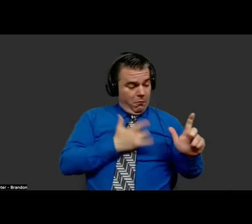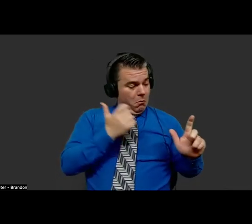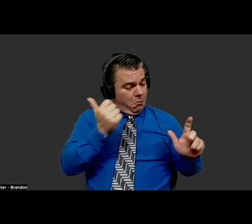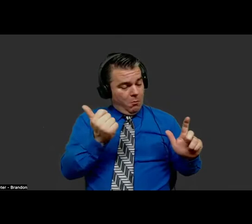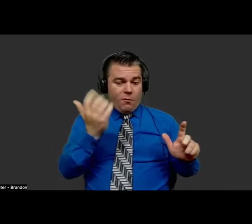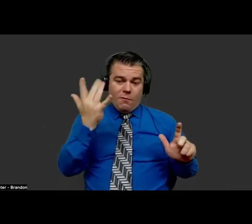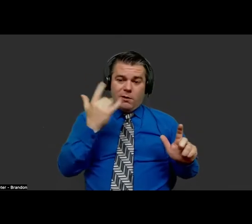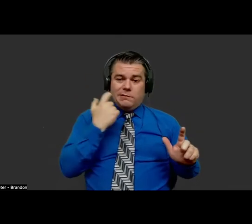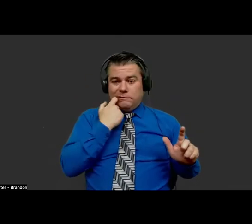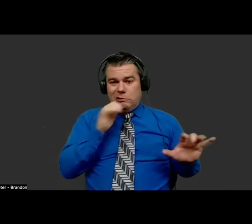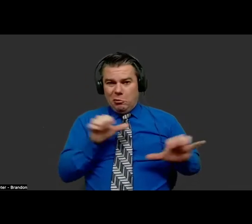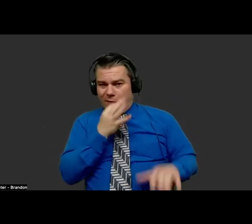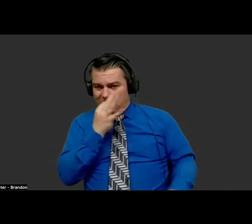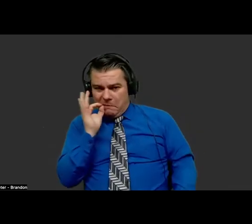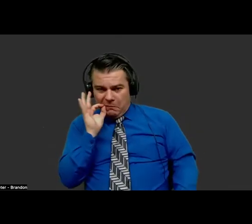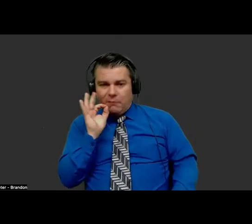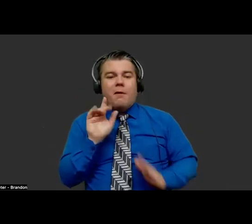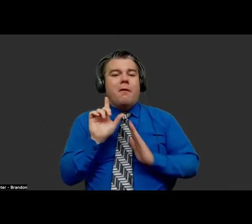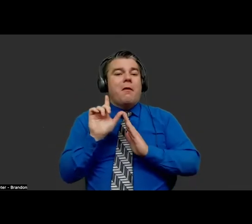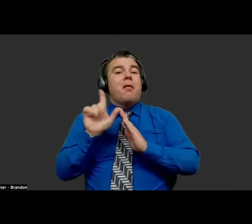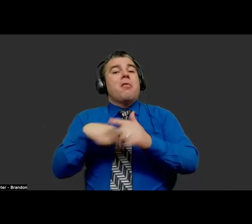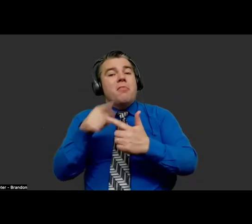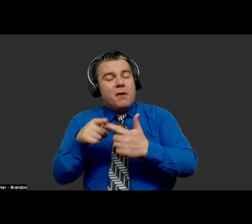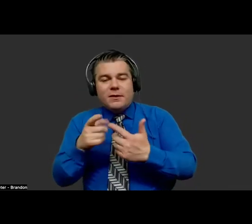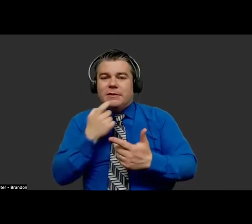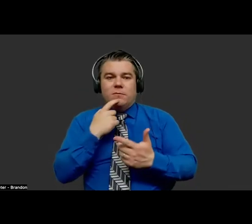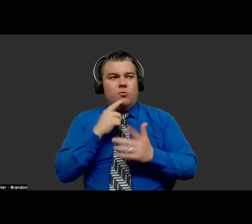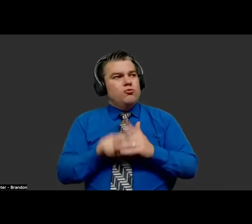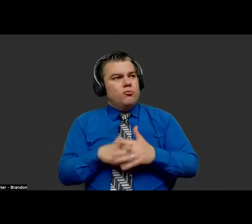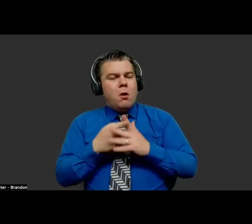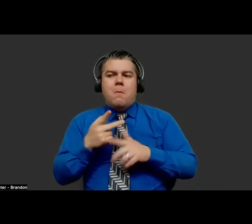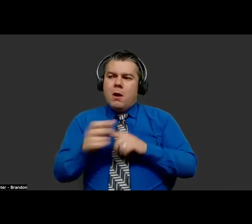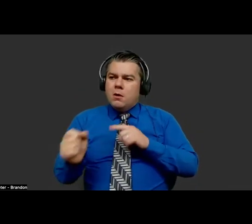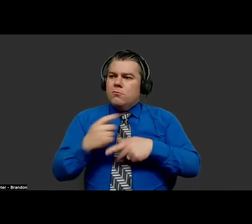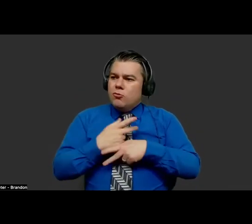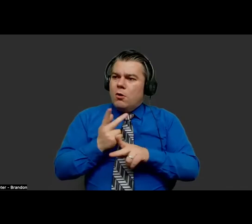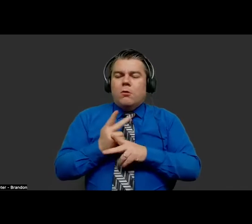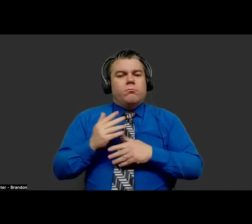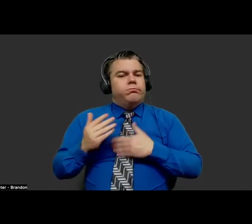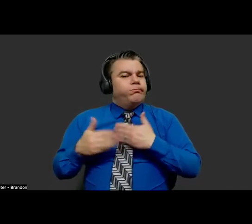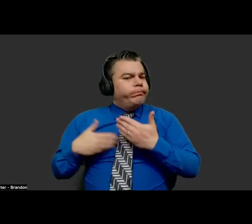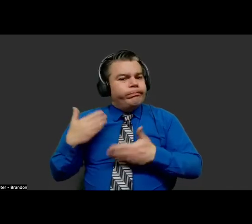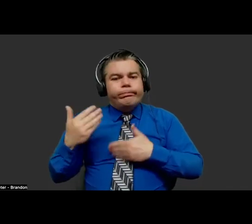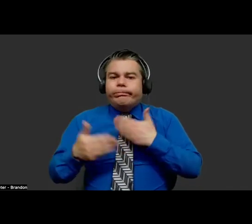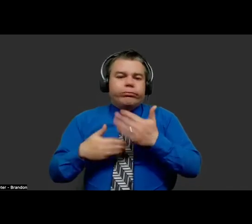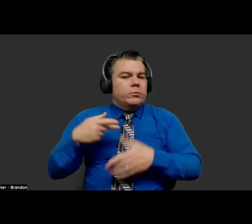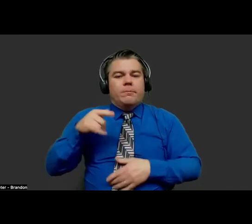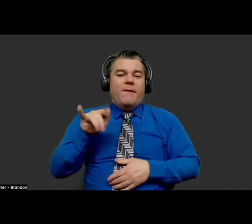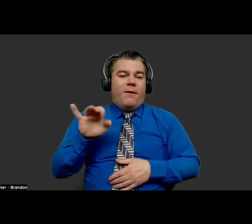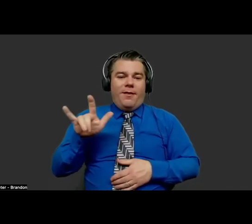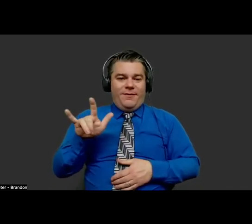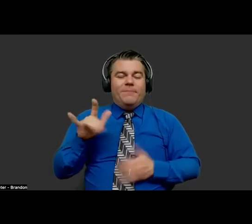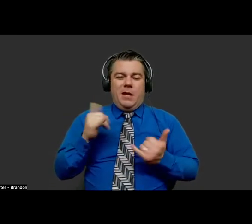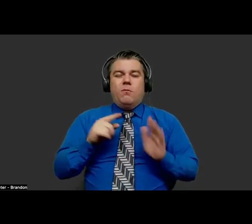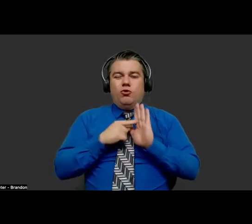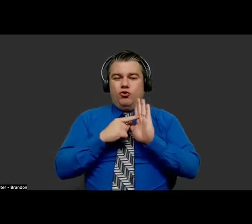did this fast. And then we're like, okay, we're getting started on some Plexus products and we're moving into pivotal. So let's do that really quick.